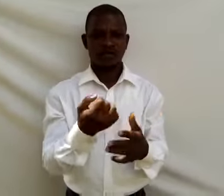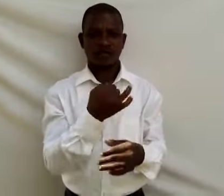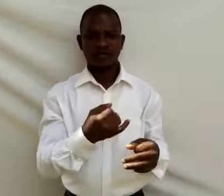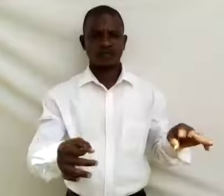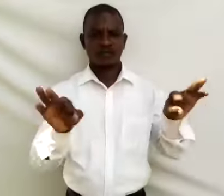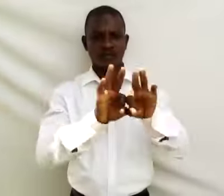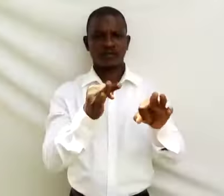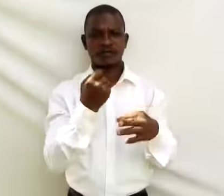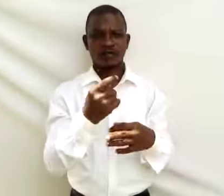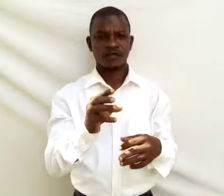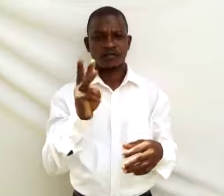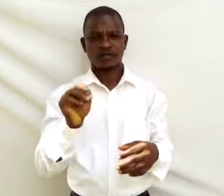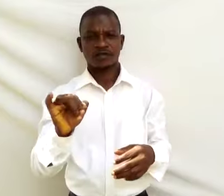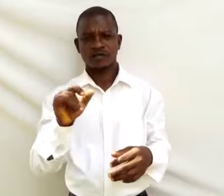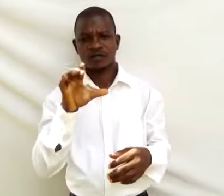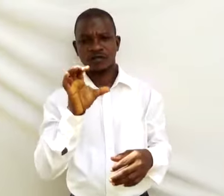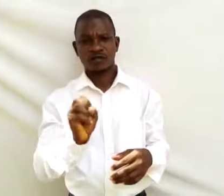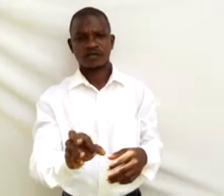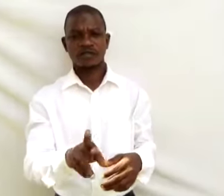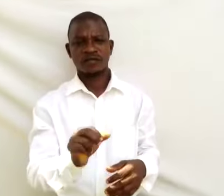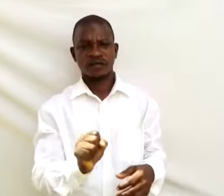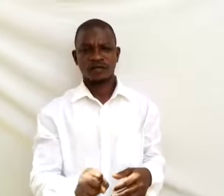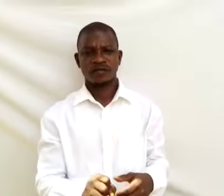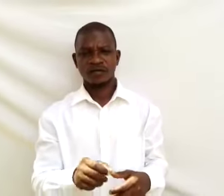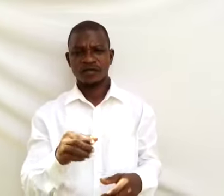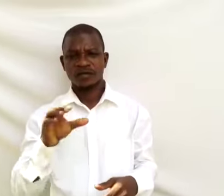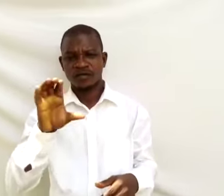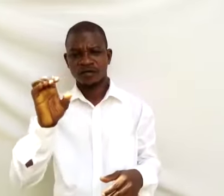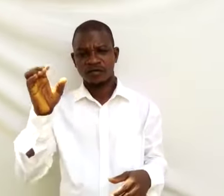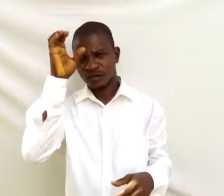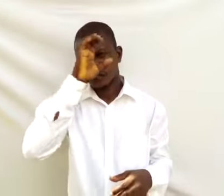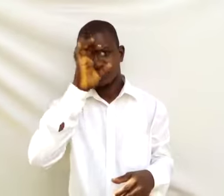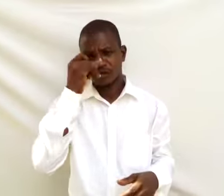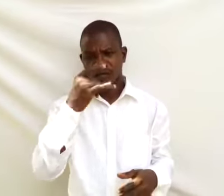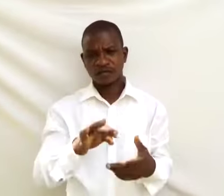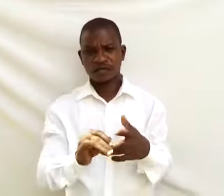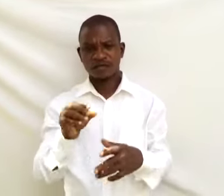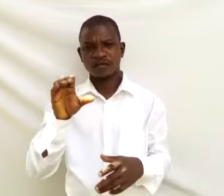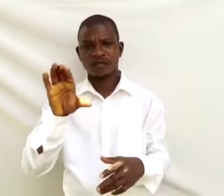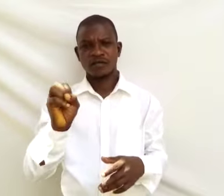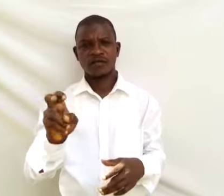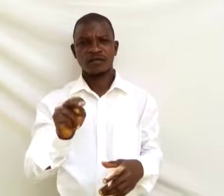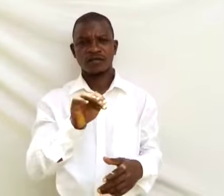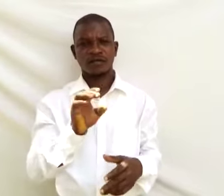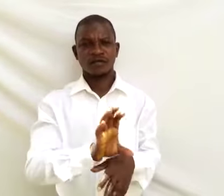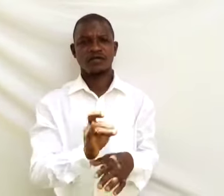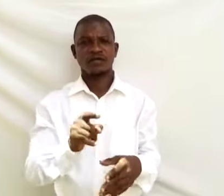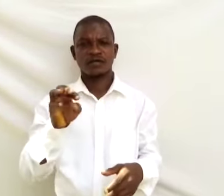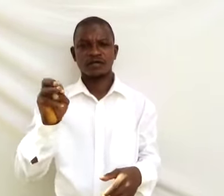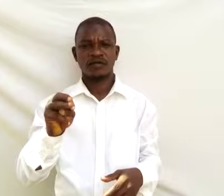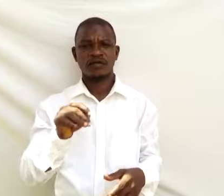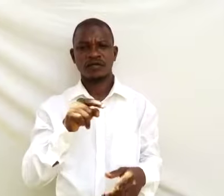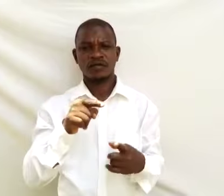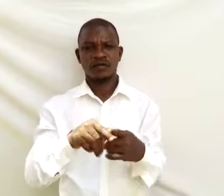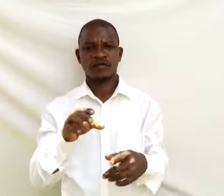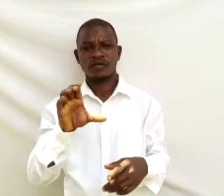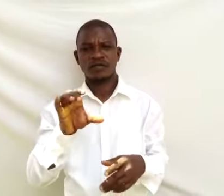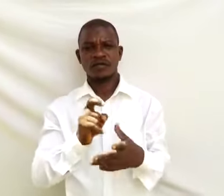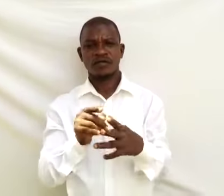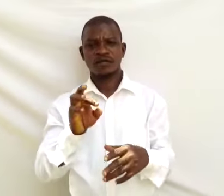of microorganisms, concept of culturing microorganisms. To culture microorganisms